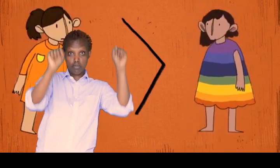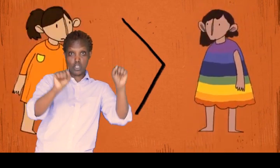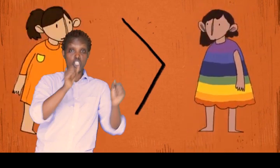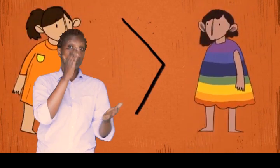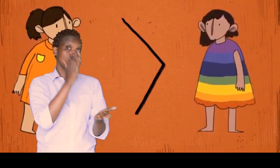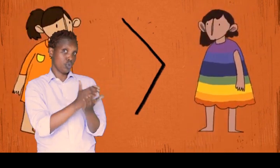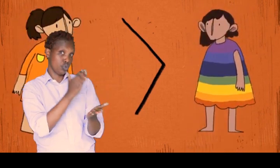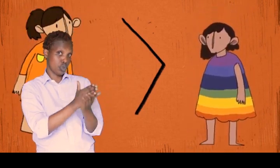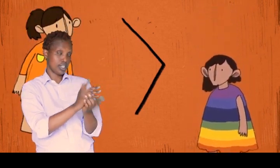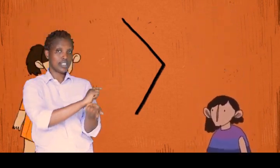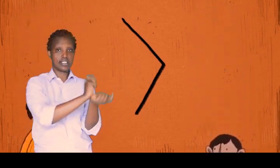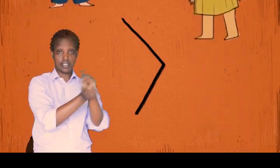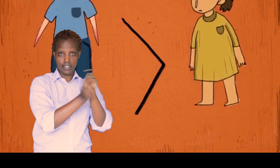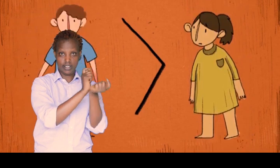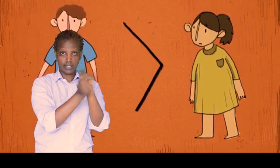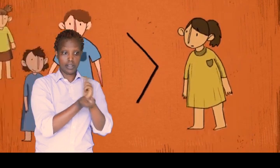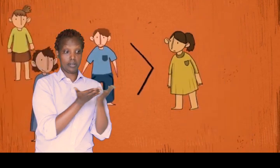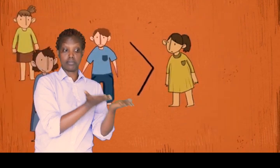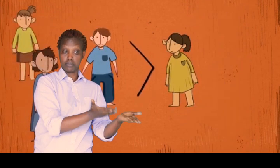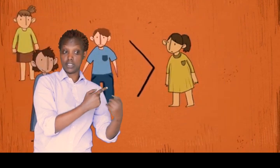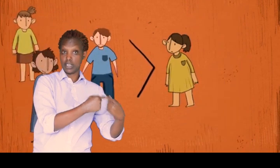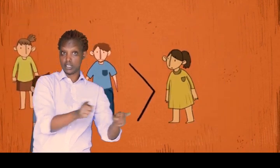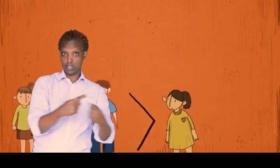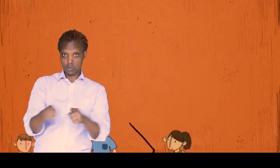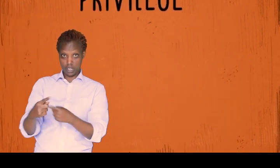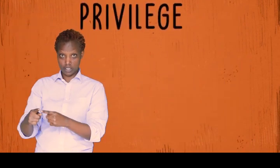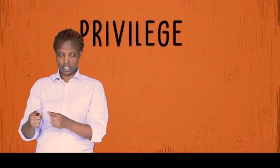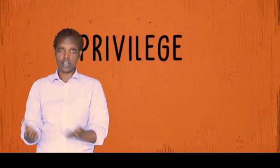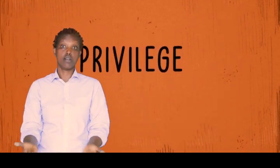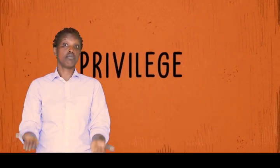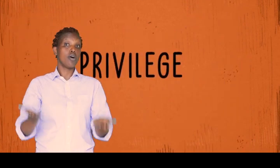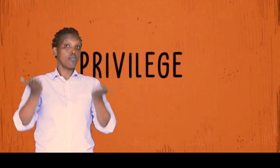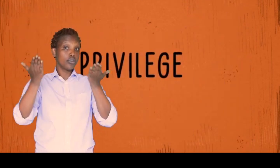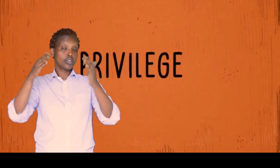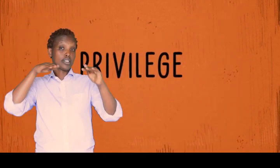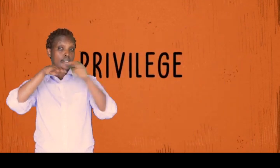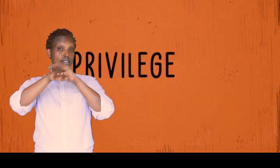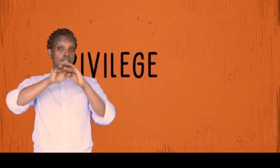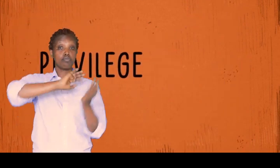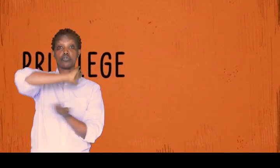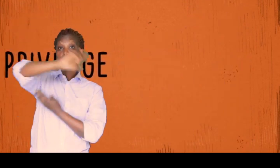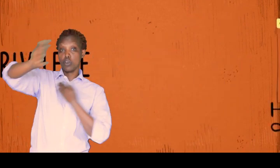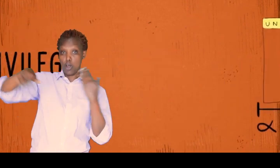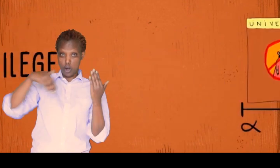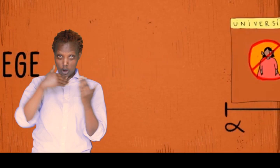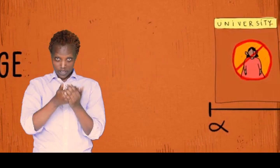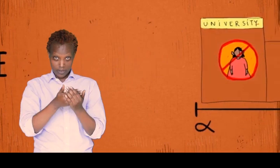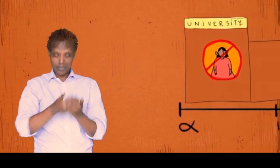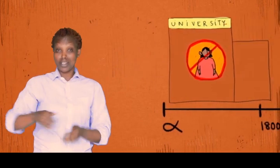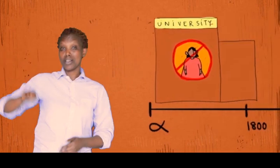Thus, women have equality in opportunities, access to opportunities, and results.